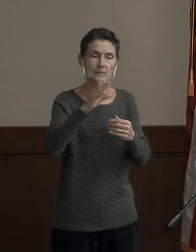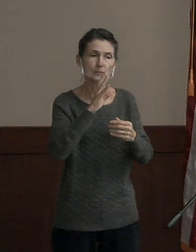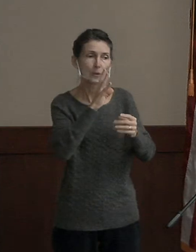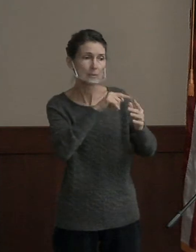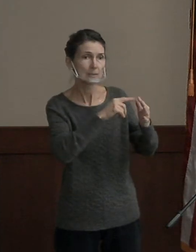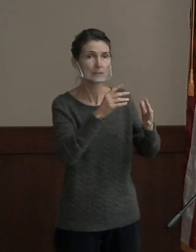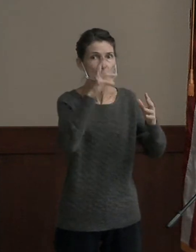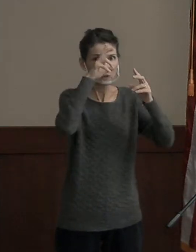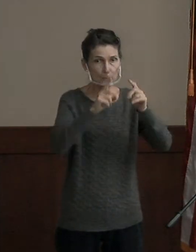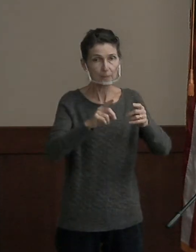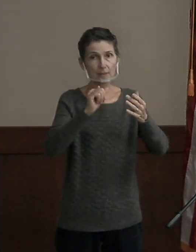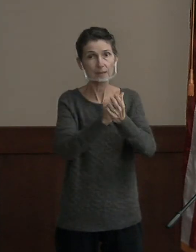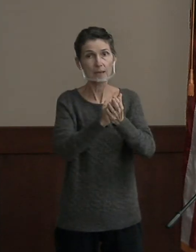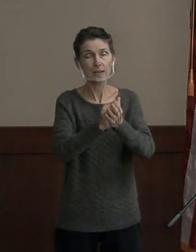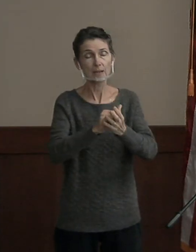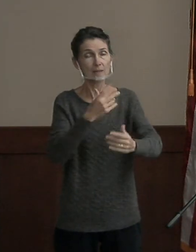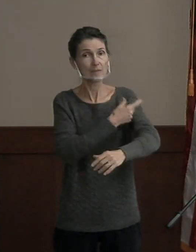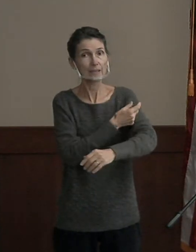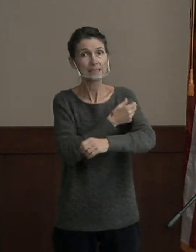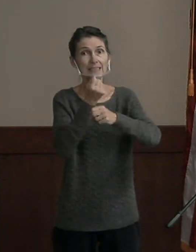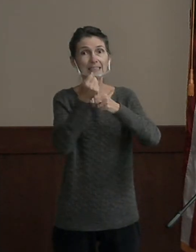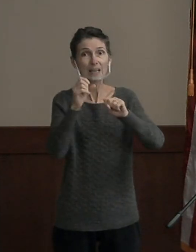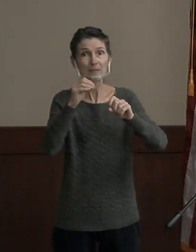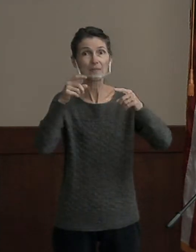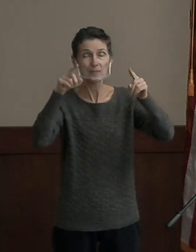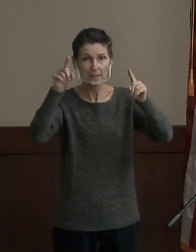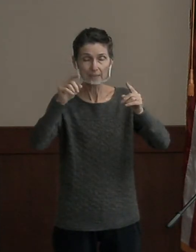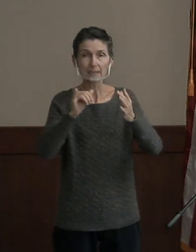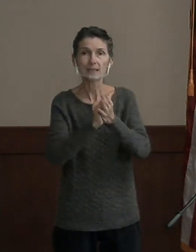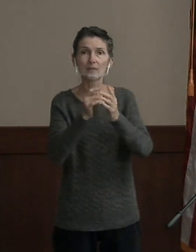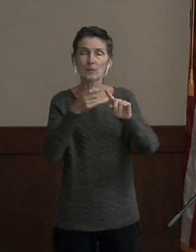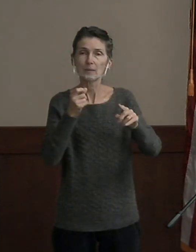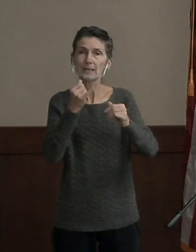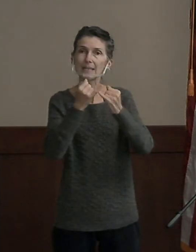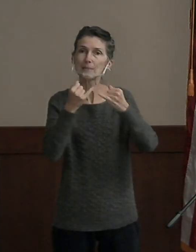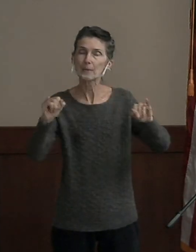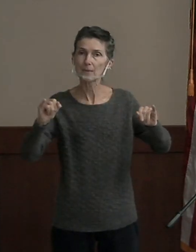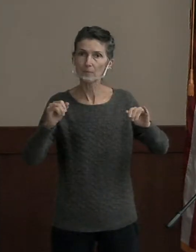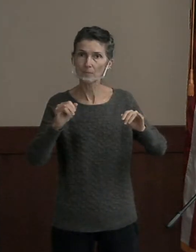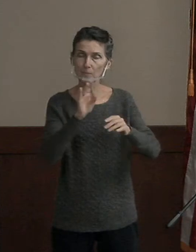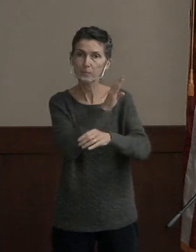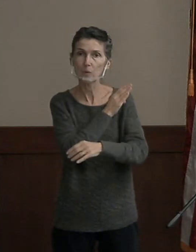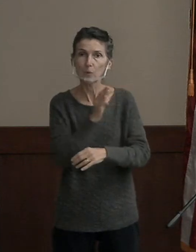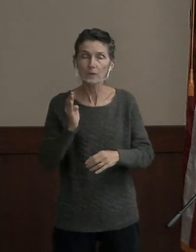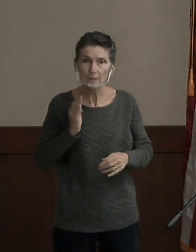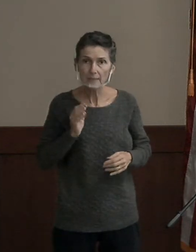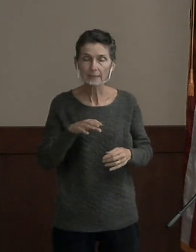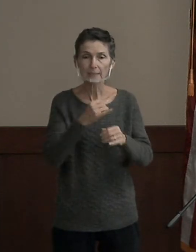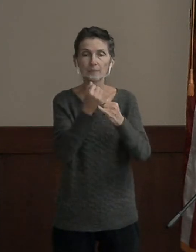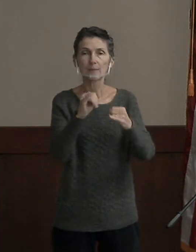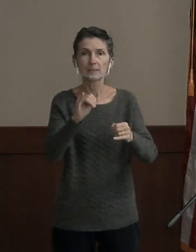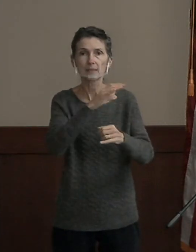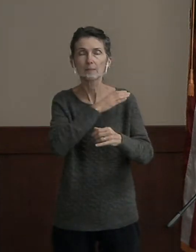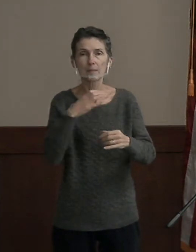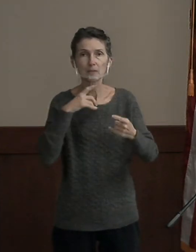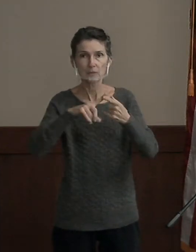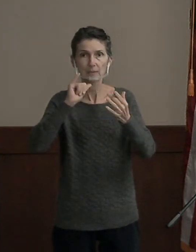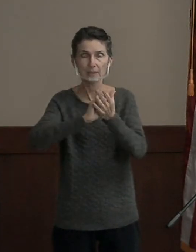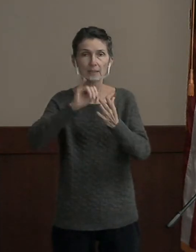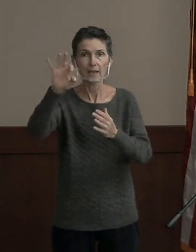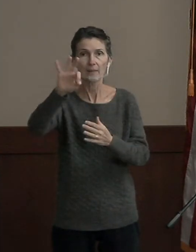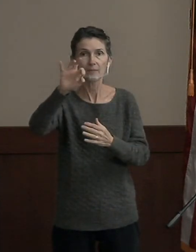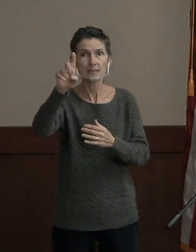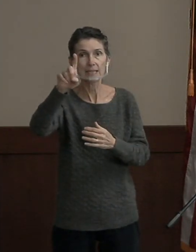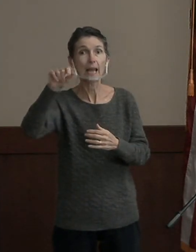to the vaccine being safe and effective was made by an independent board, independent committee to the the